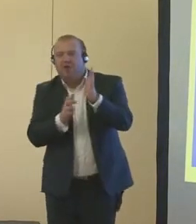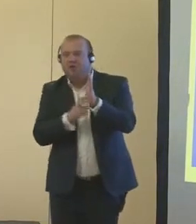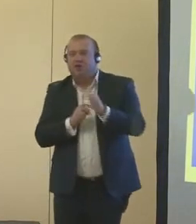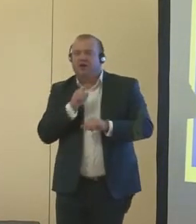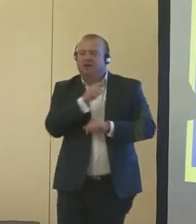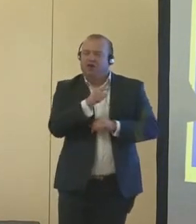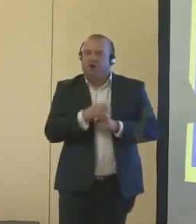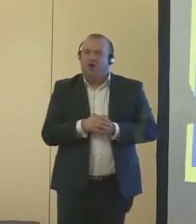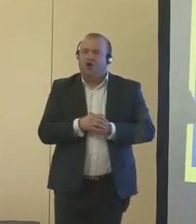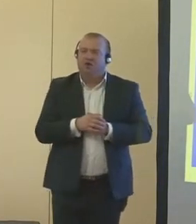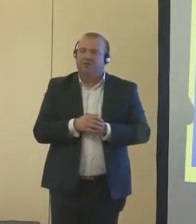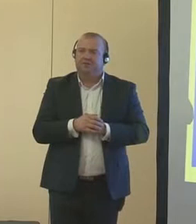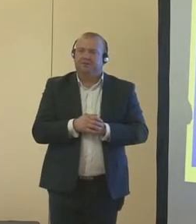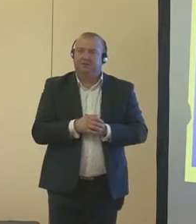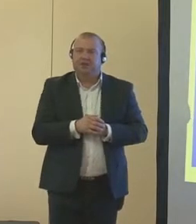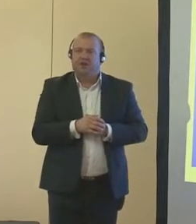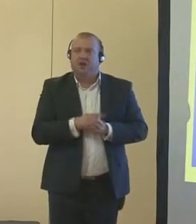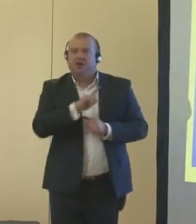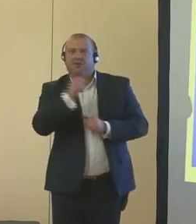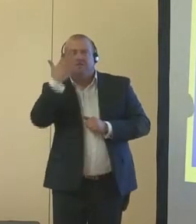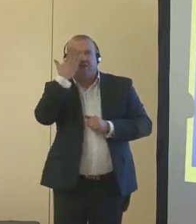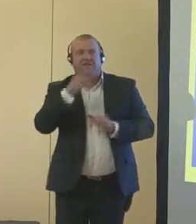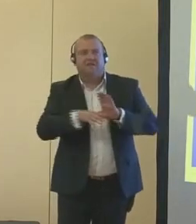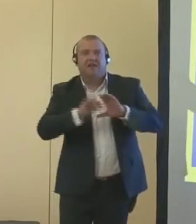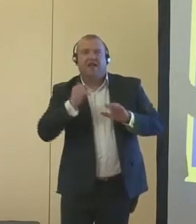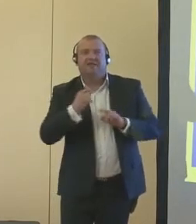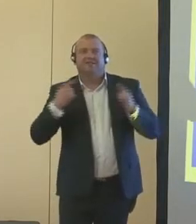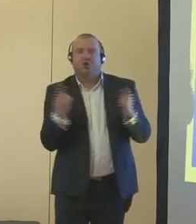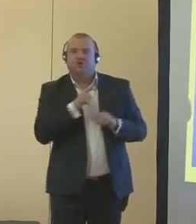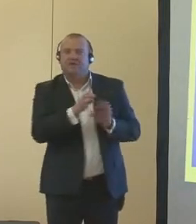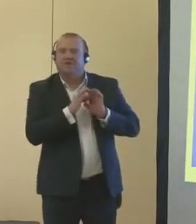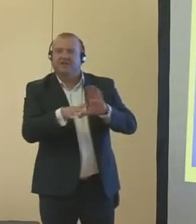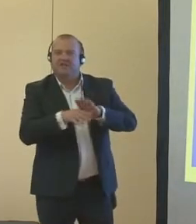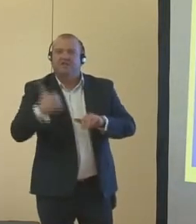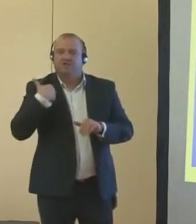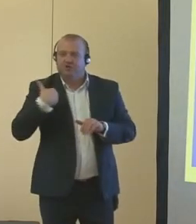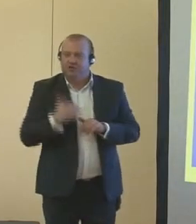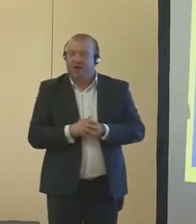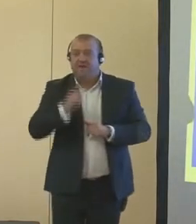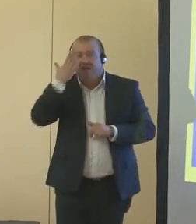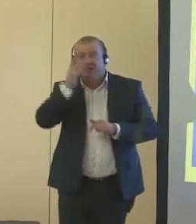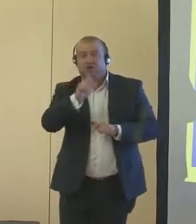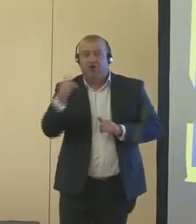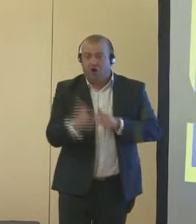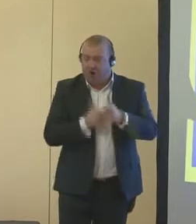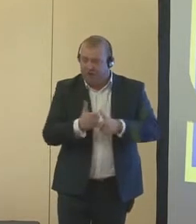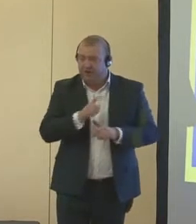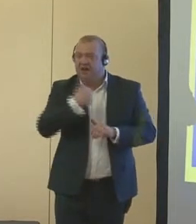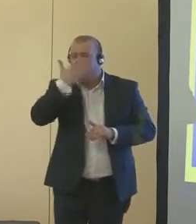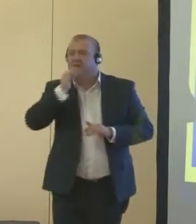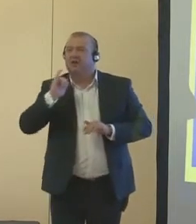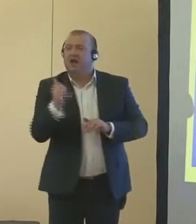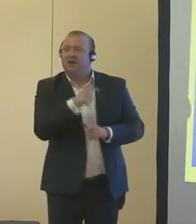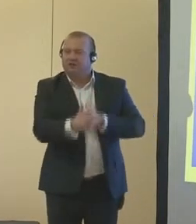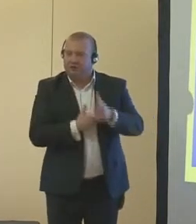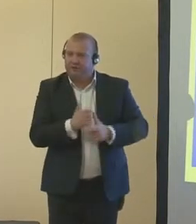do, but how do we do it? So our next step was to work on a project where we're actually collecting